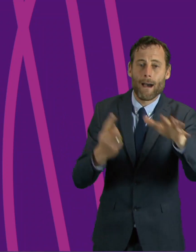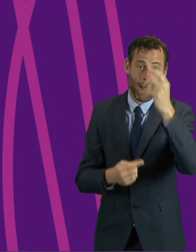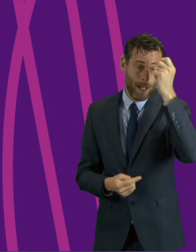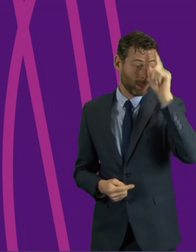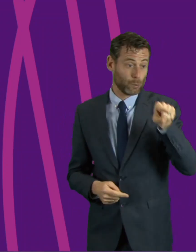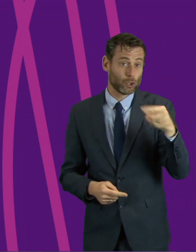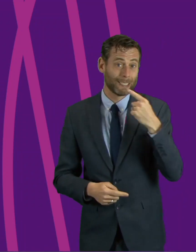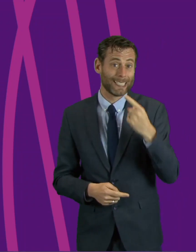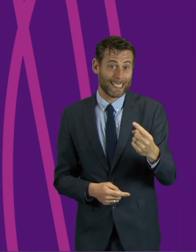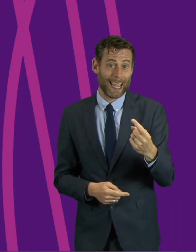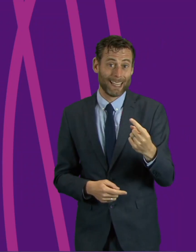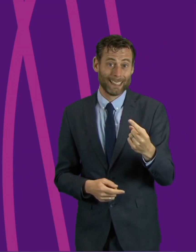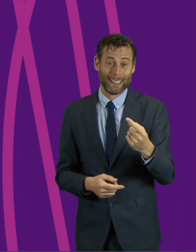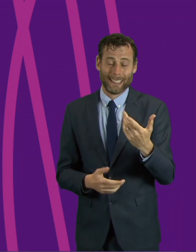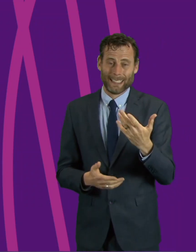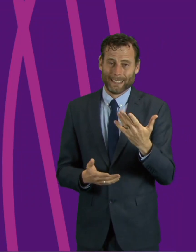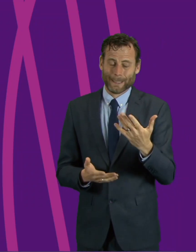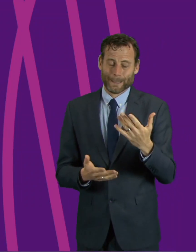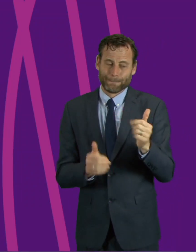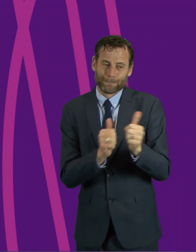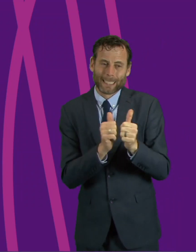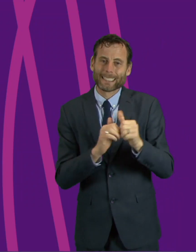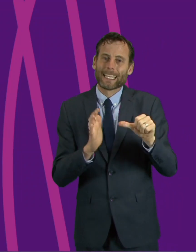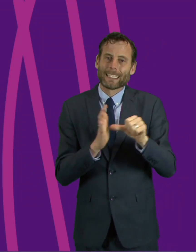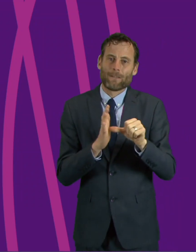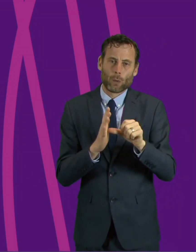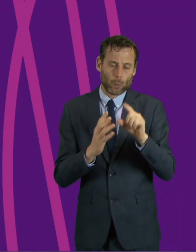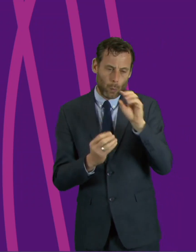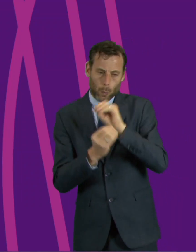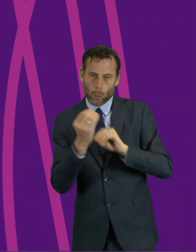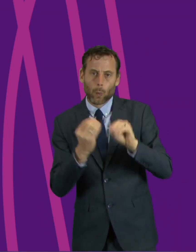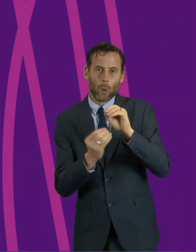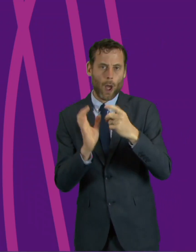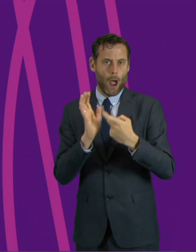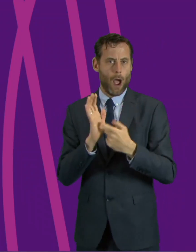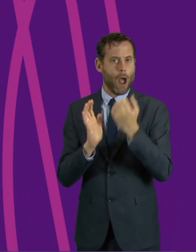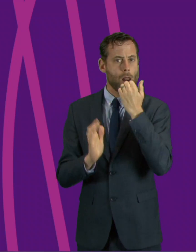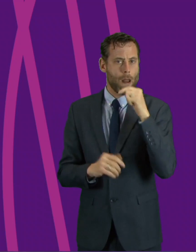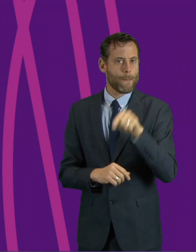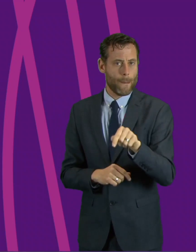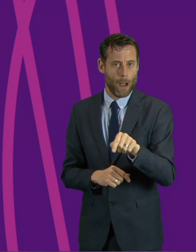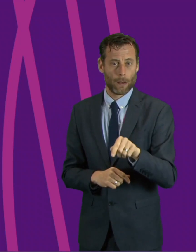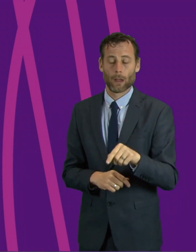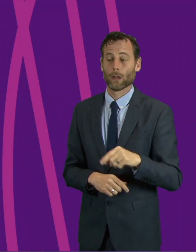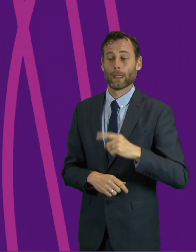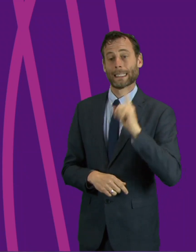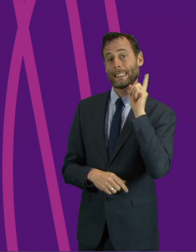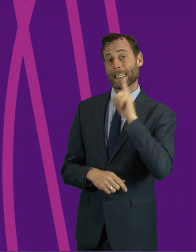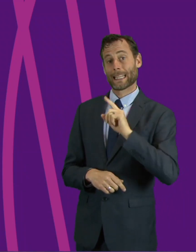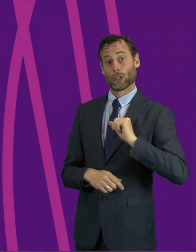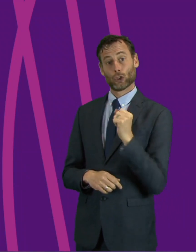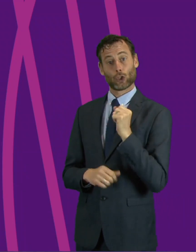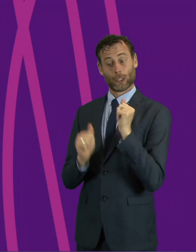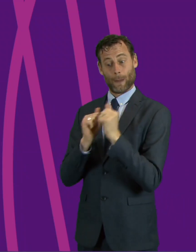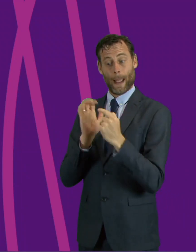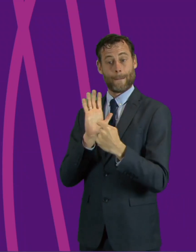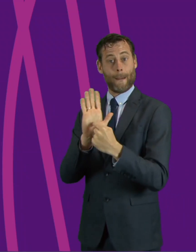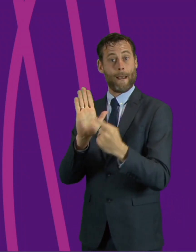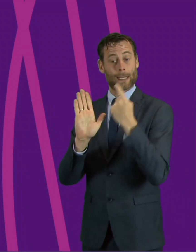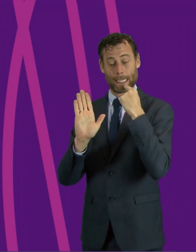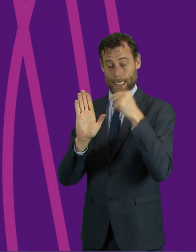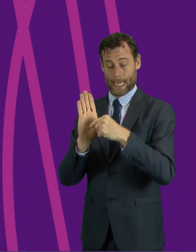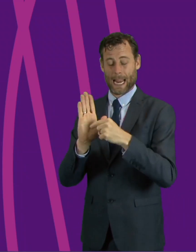she concluded on there. Yesterday's Scottish Government paper was clear that getting the R number down was the